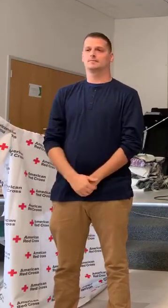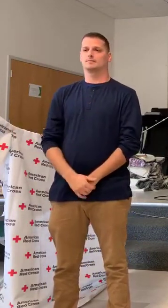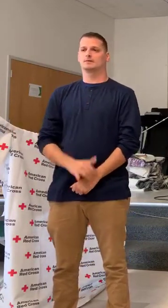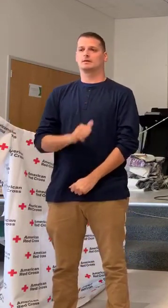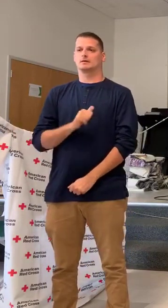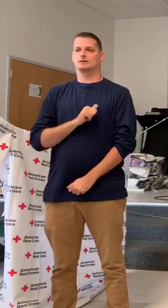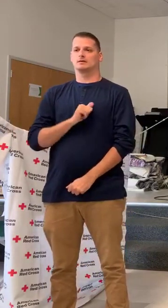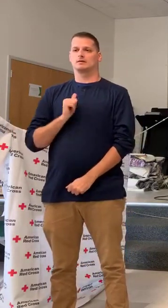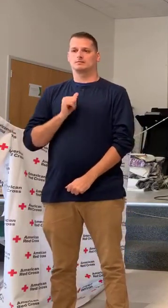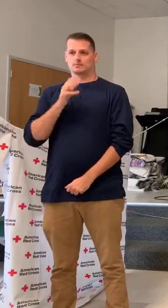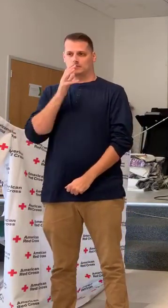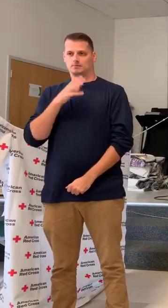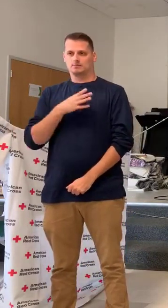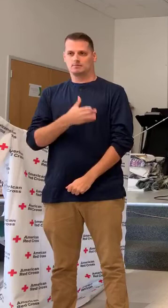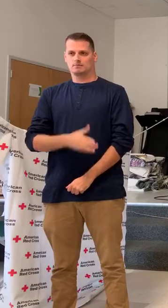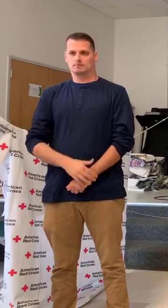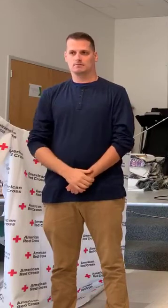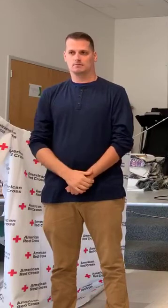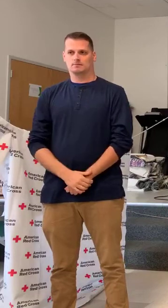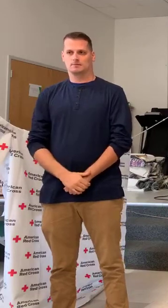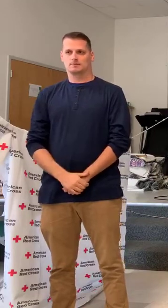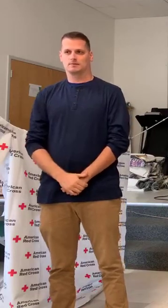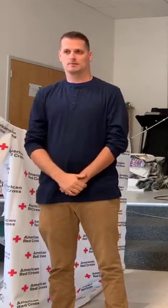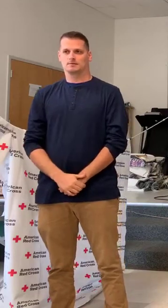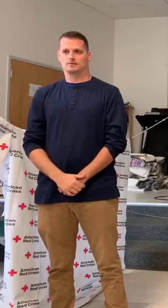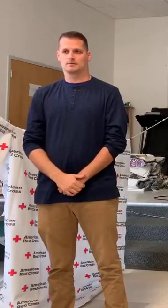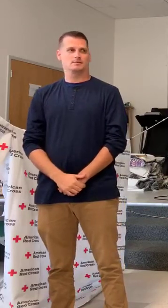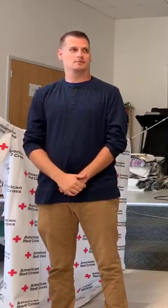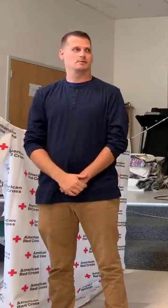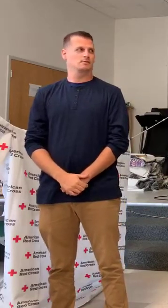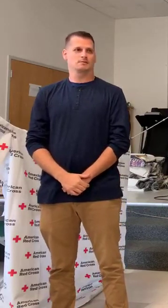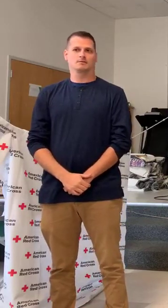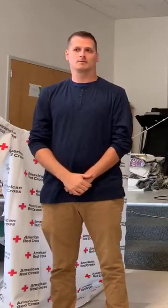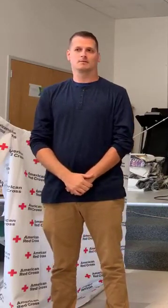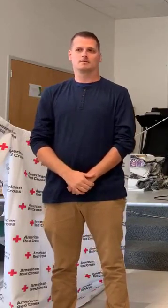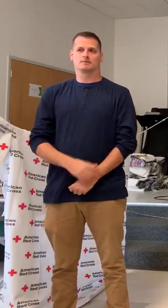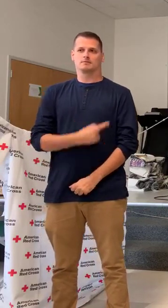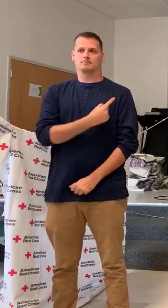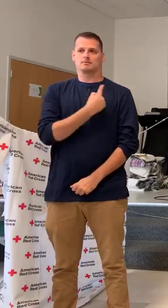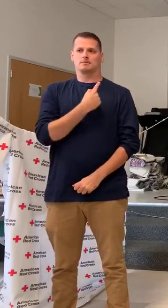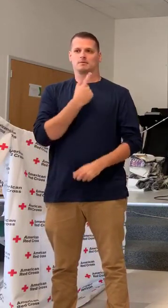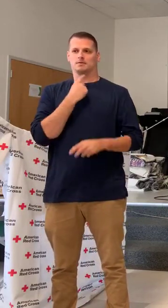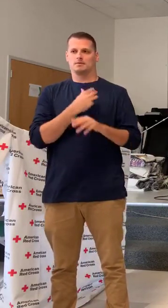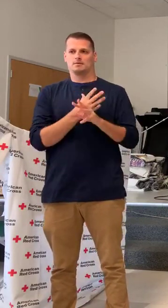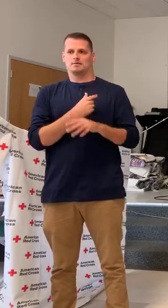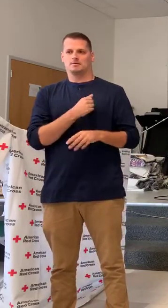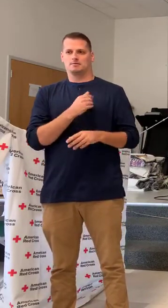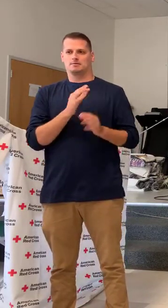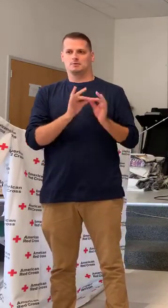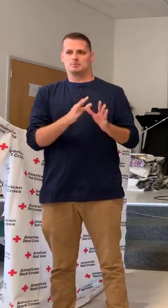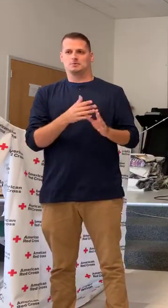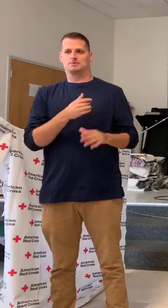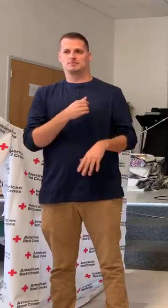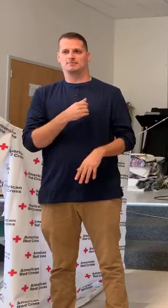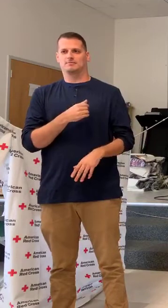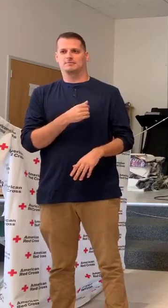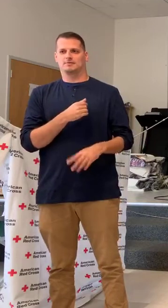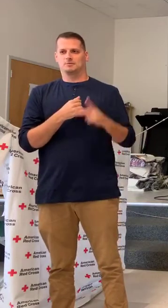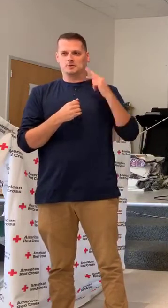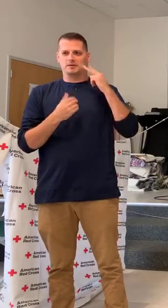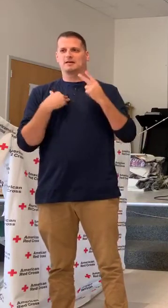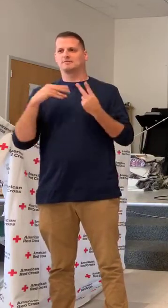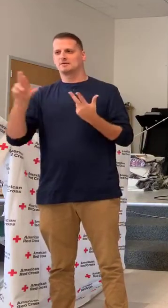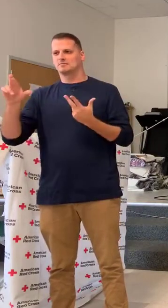And thanks to Byron, by the way, for the deaf community and everybody online. We like to have ASL here, and Rachel, and Myron, thank you